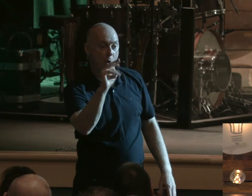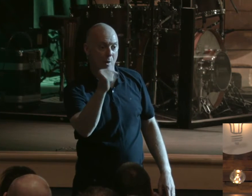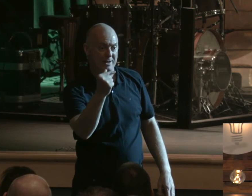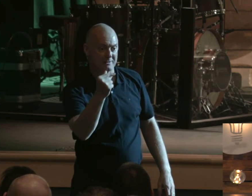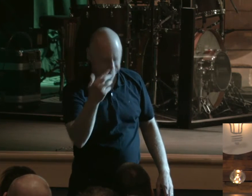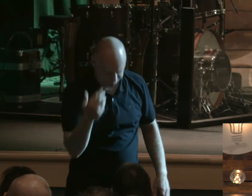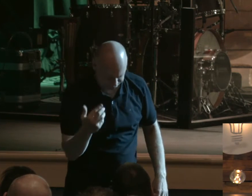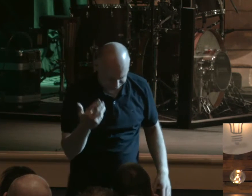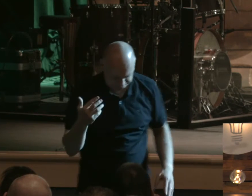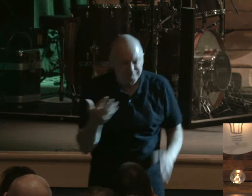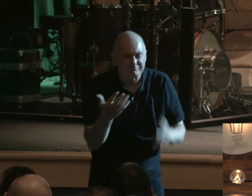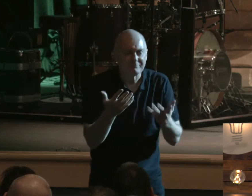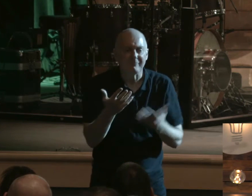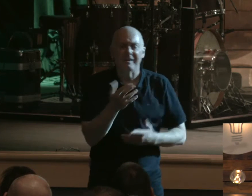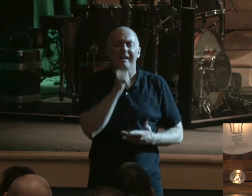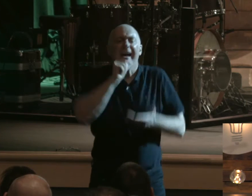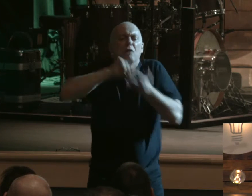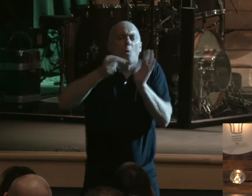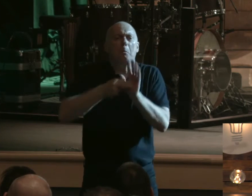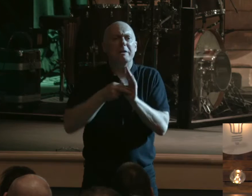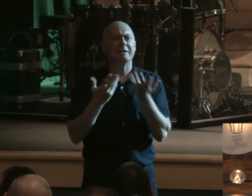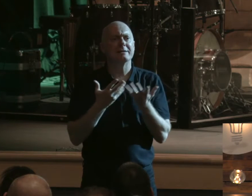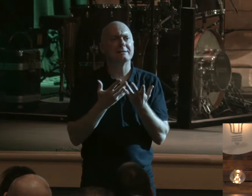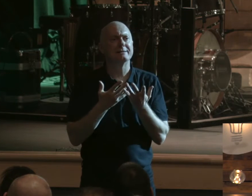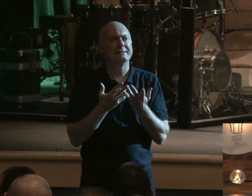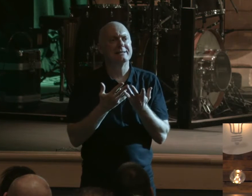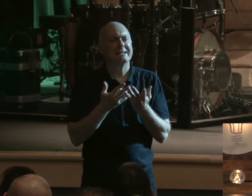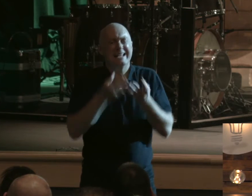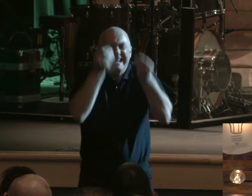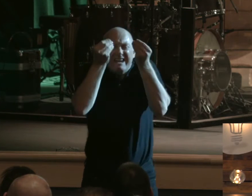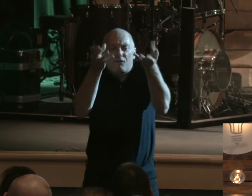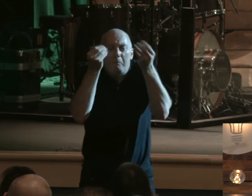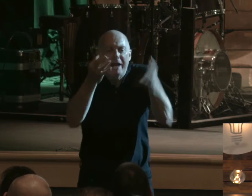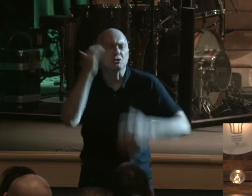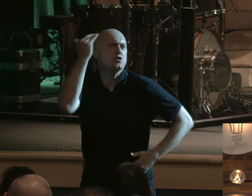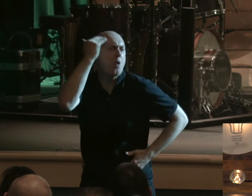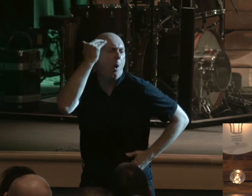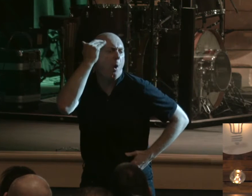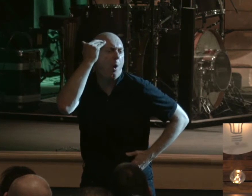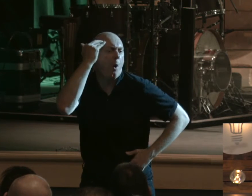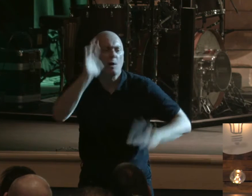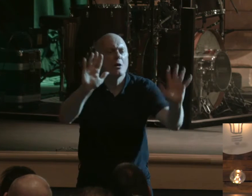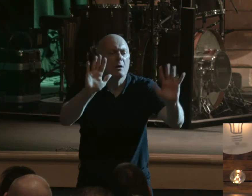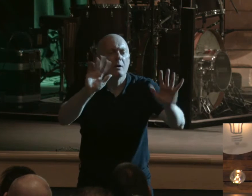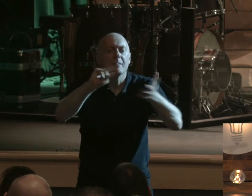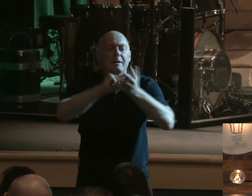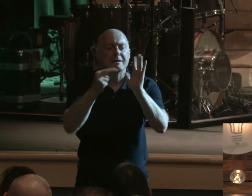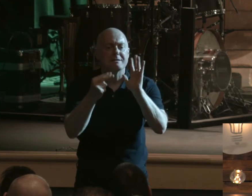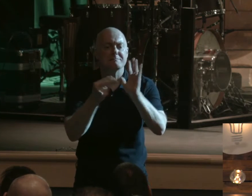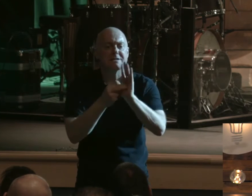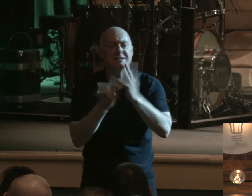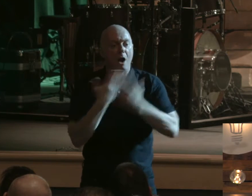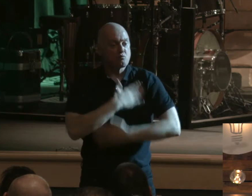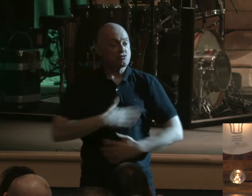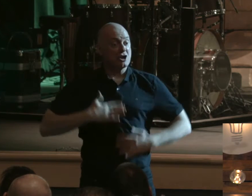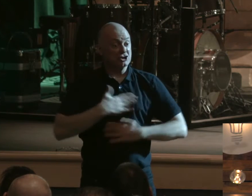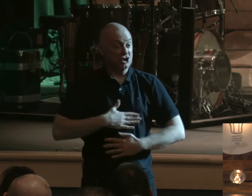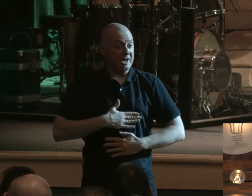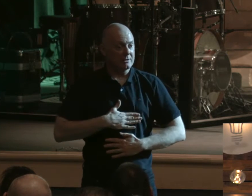fear of the Lord. Now, this isn't just gaining information. This word is literally, in the original,